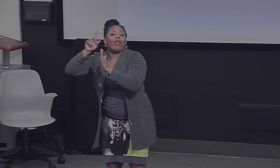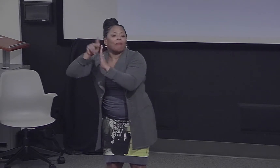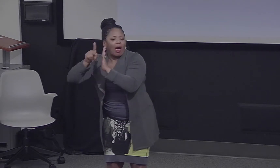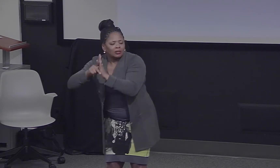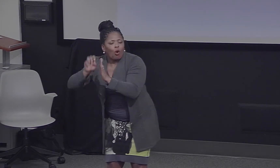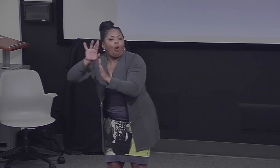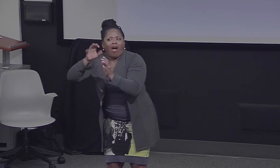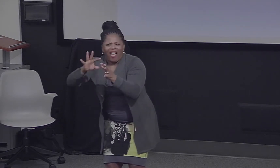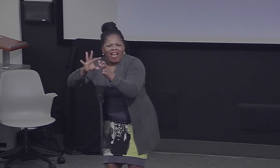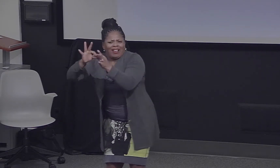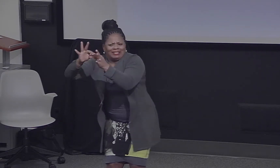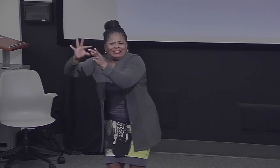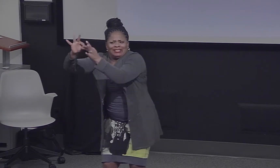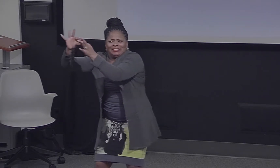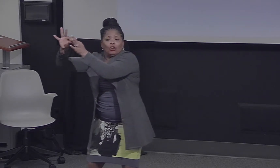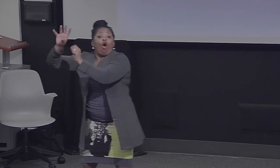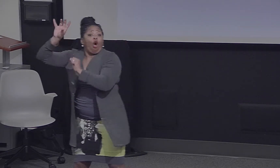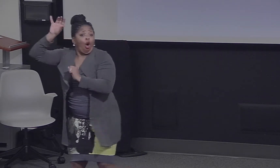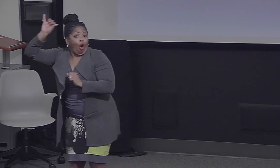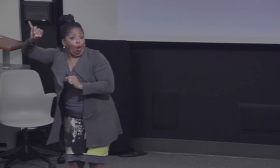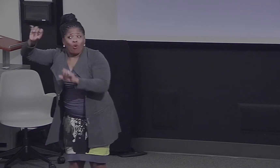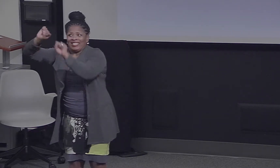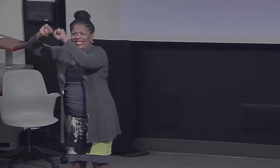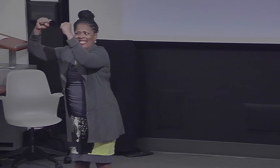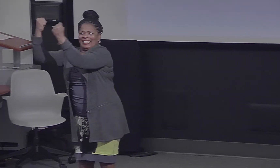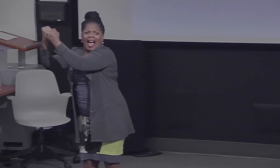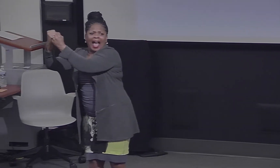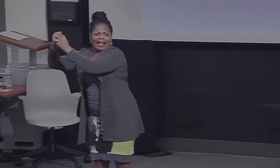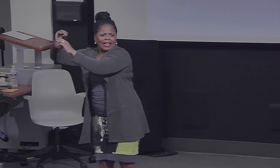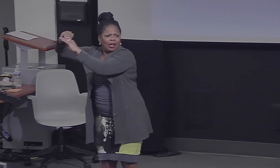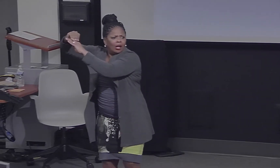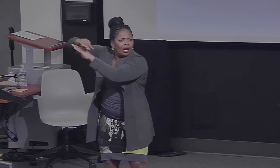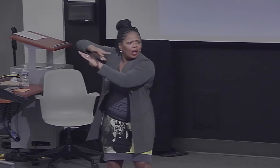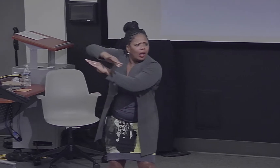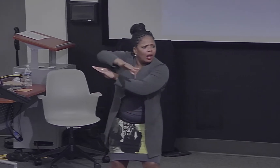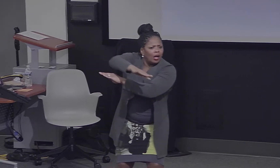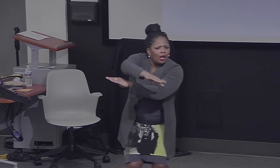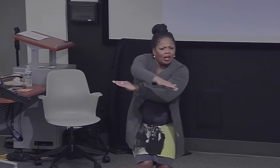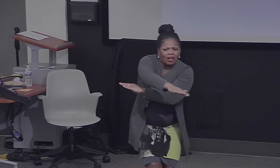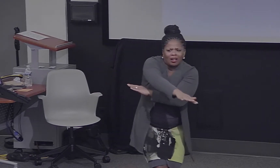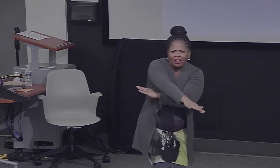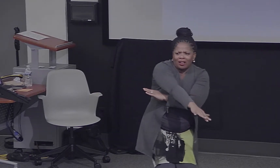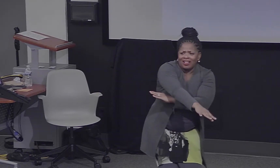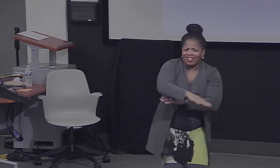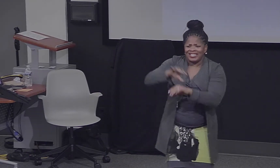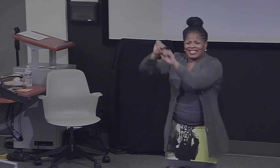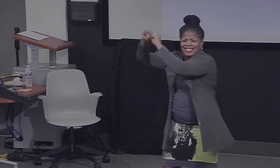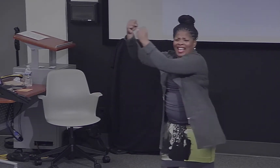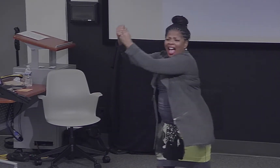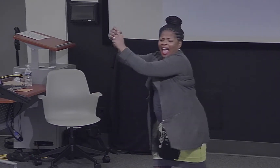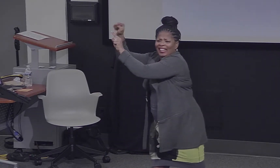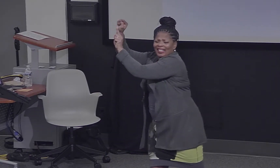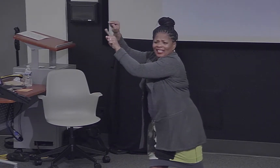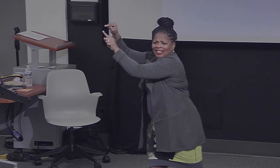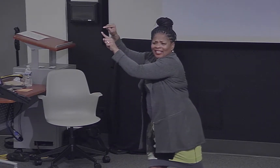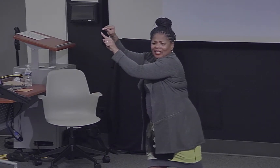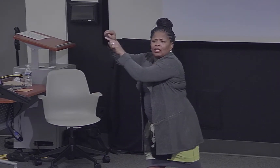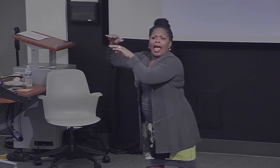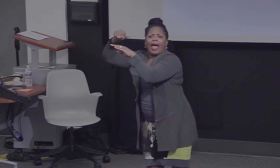text, understanding all that, it actually tied it into some larger systemic influences, that it was all connected.